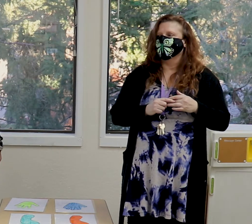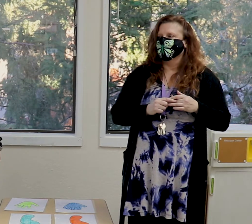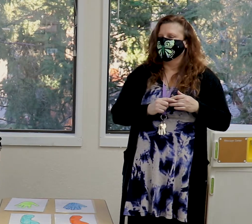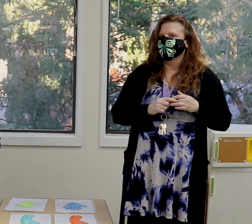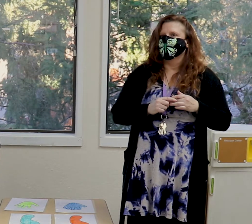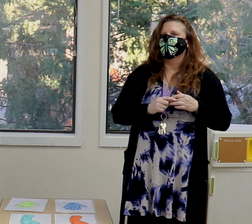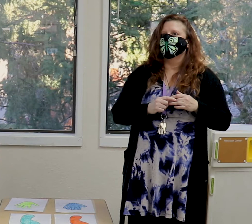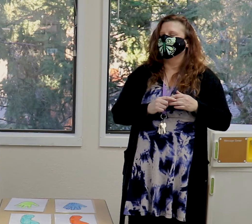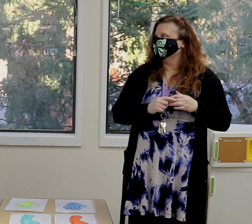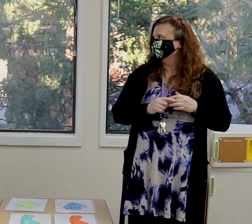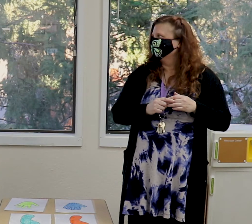Cookies, TV,